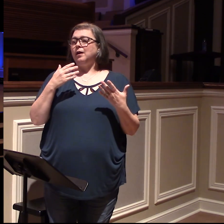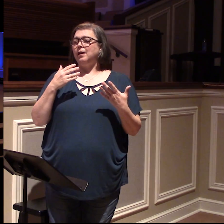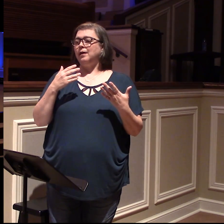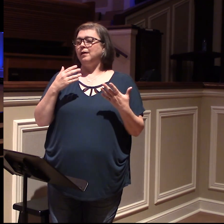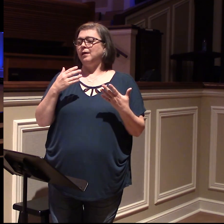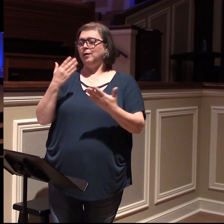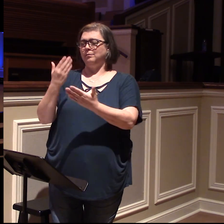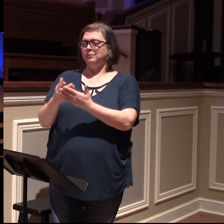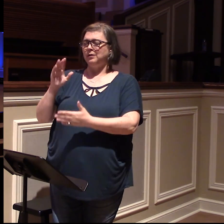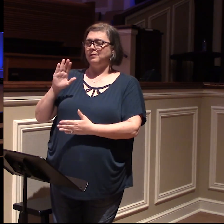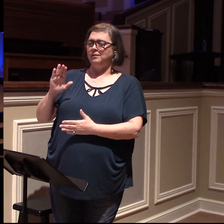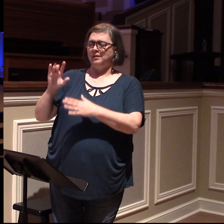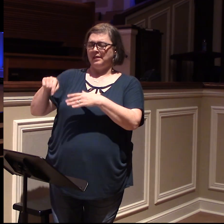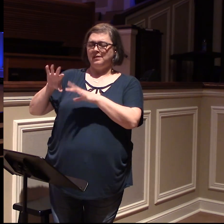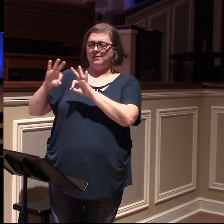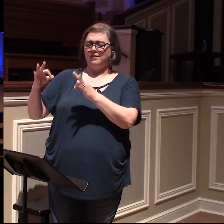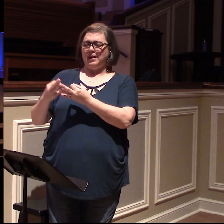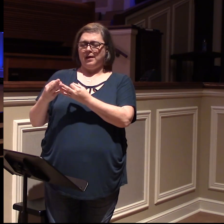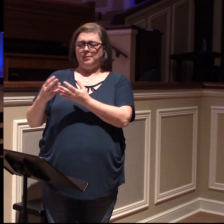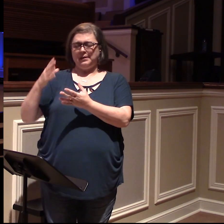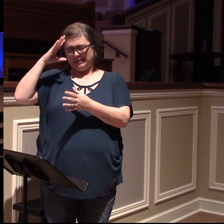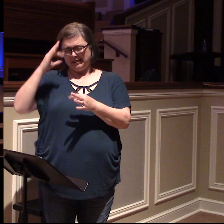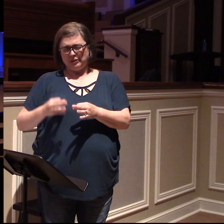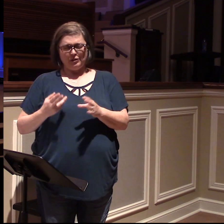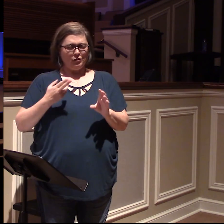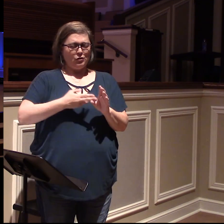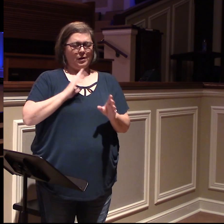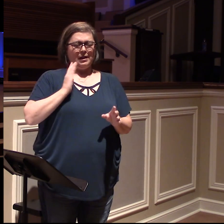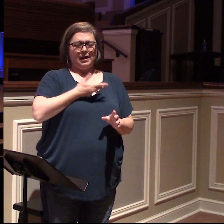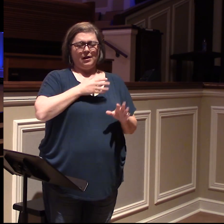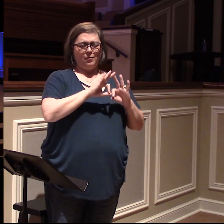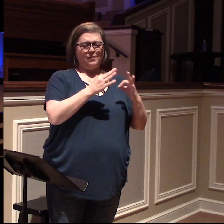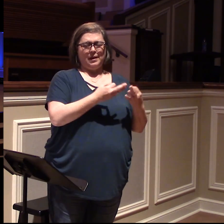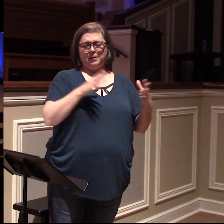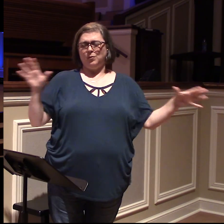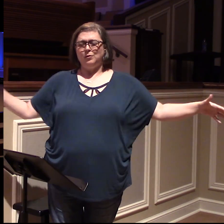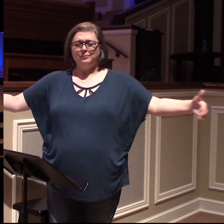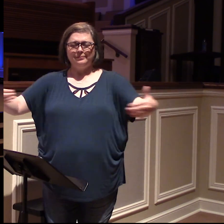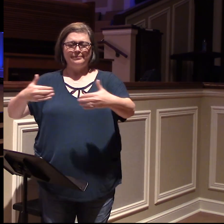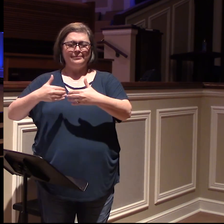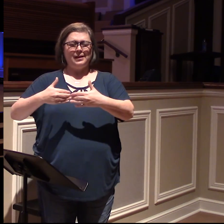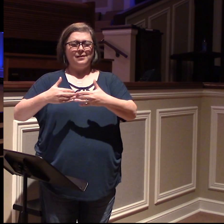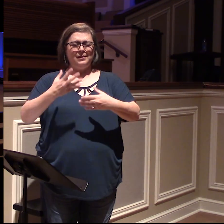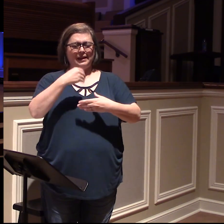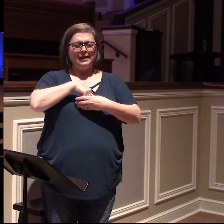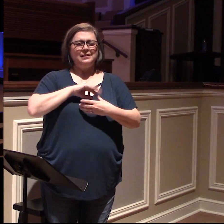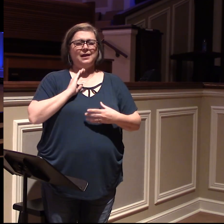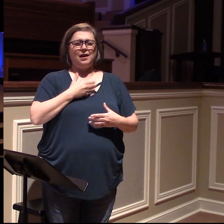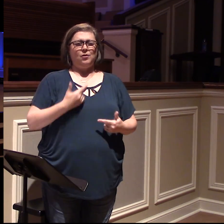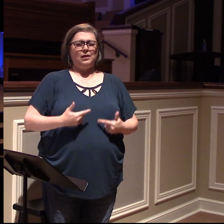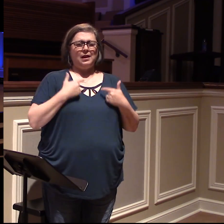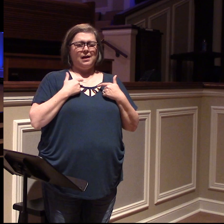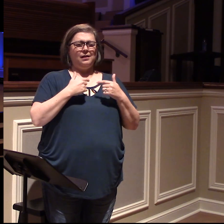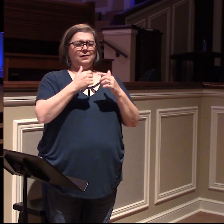this decision in the days to come and that our church family would gather up around them and draw them in to our life together and that you'd be honored